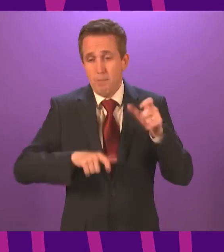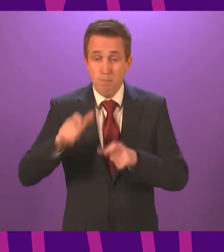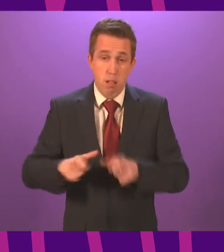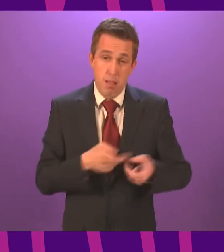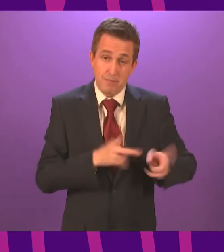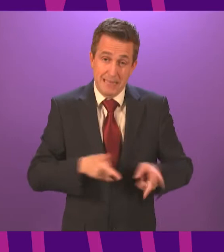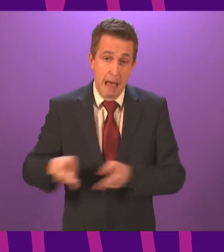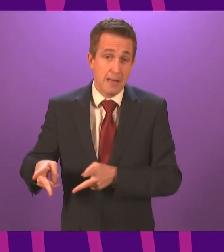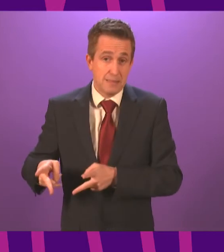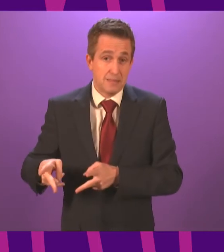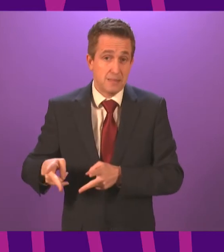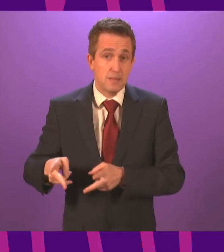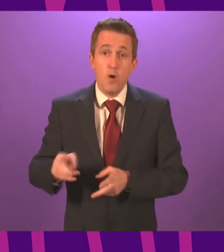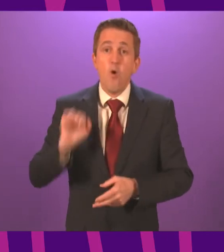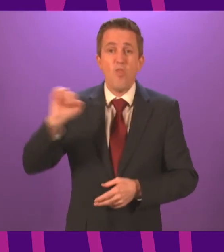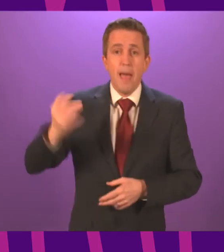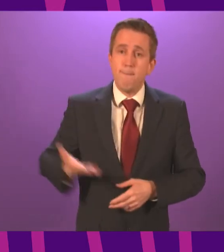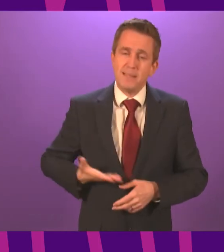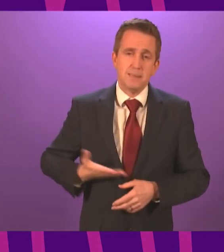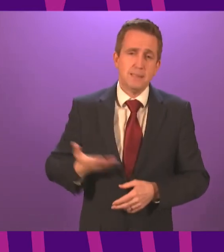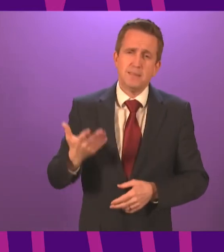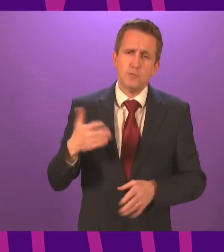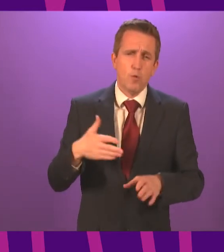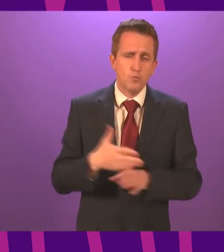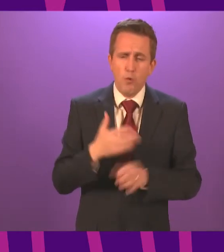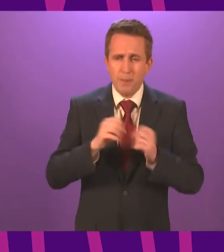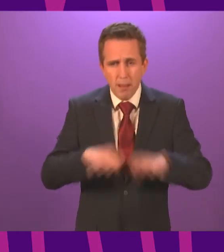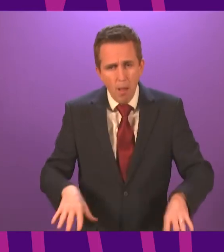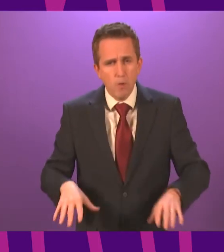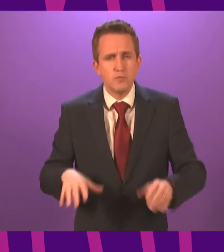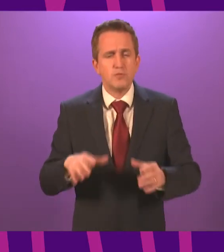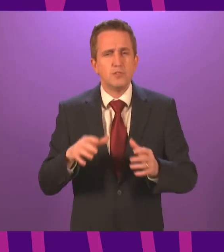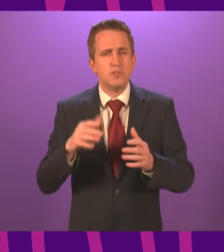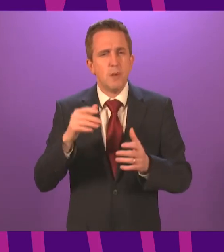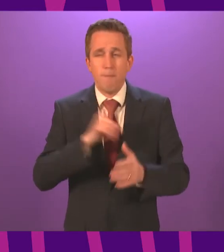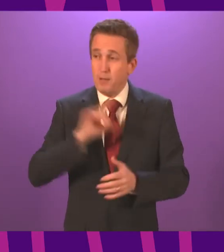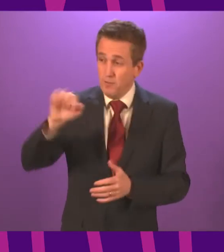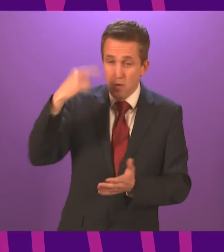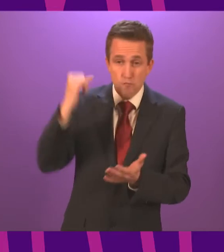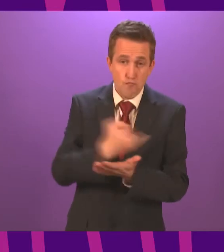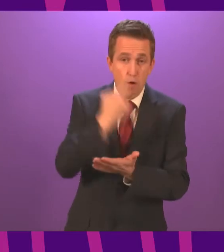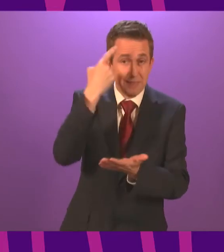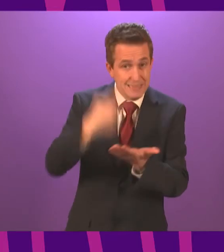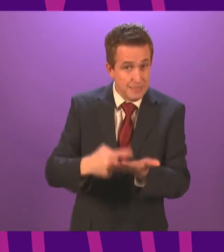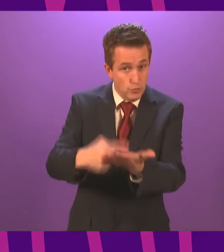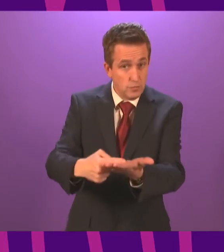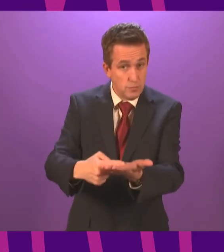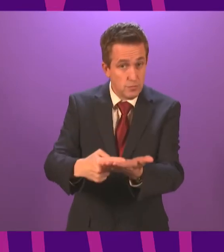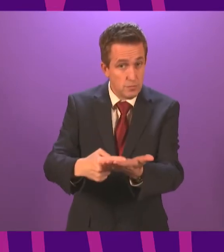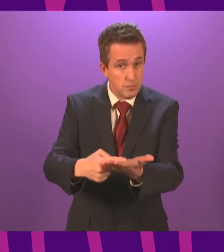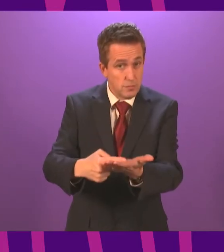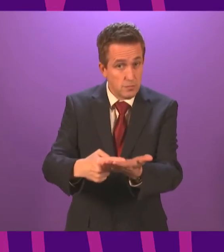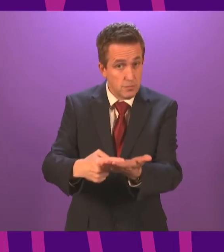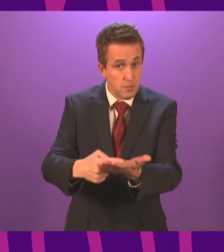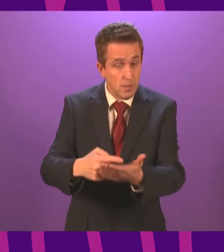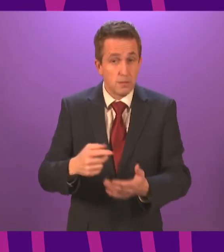lives or had their livelihoods ruined by wrong decisions being made. I started, presiding officer, by acknowledging the